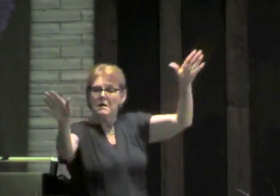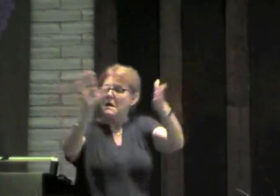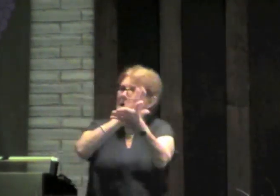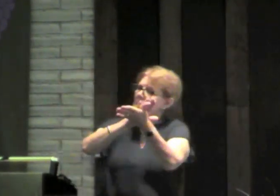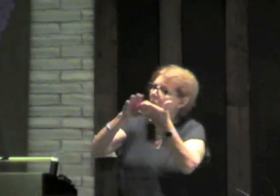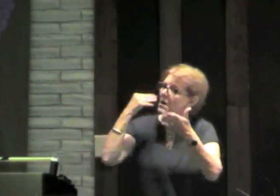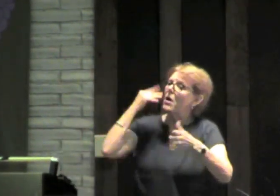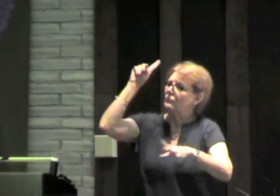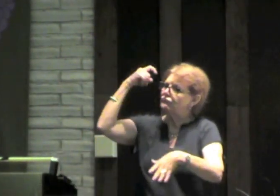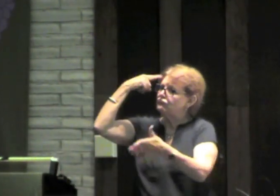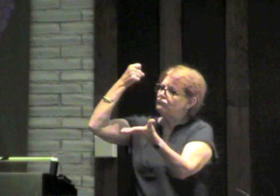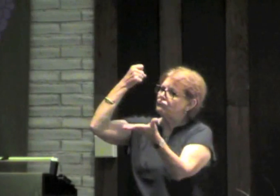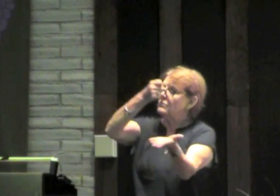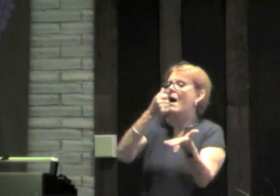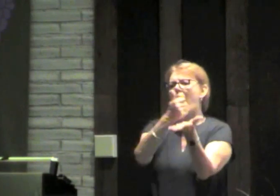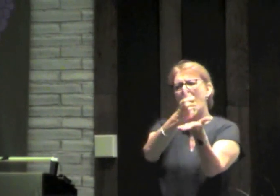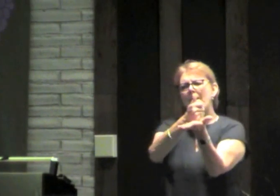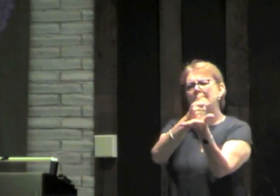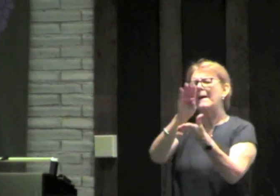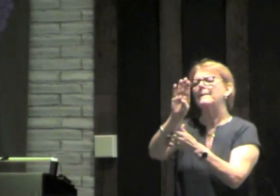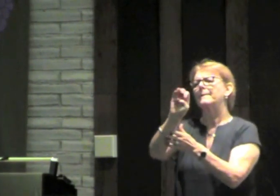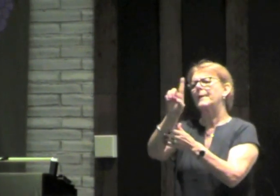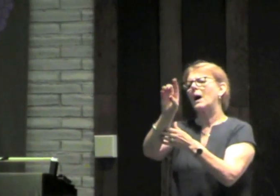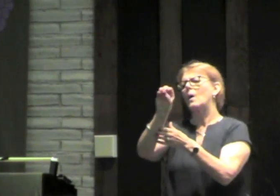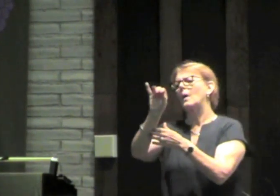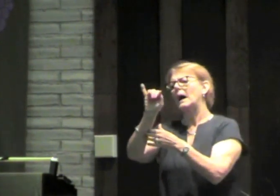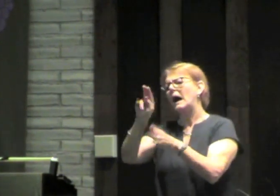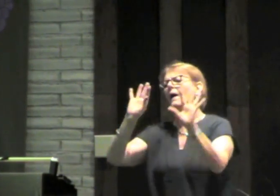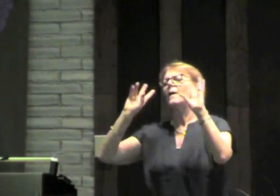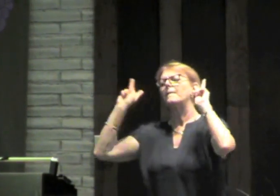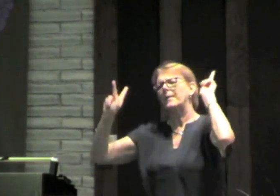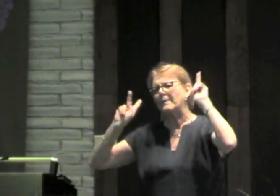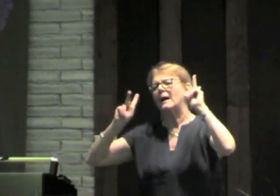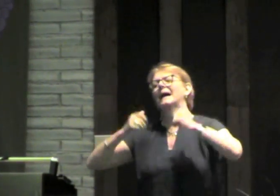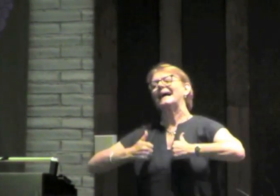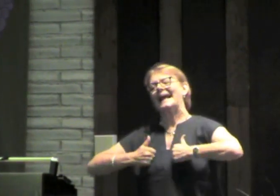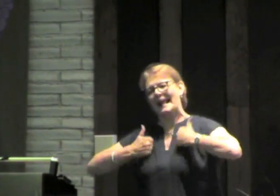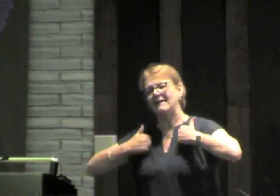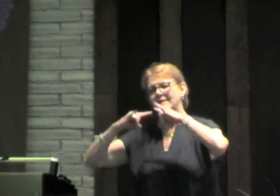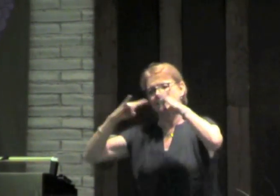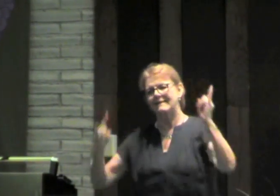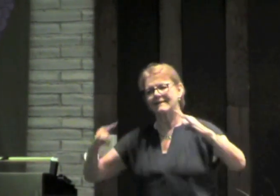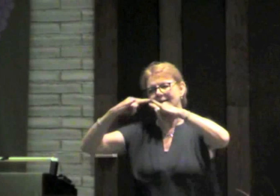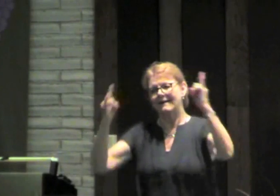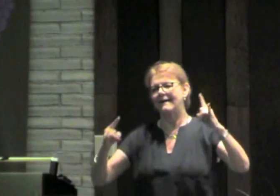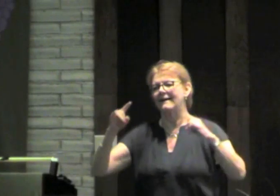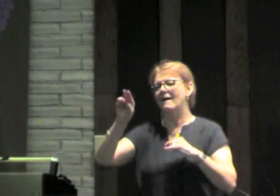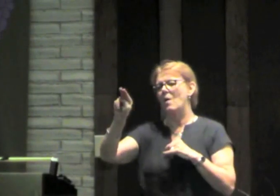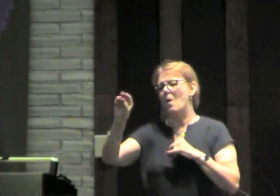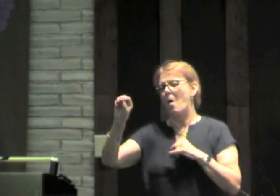Their homes are nice. The government supports them quite a bit. because the Bedouins lived